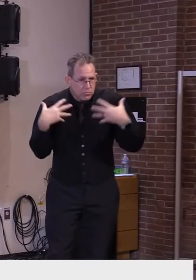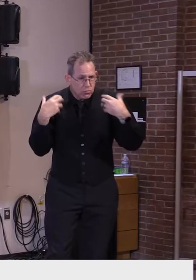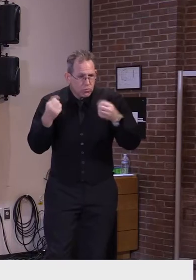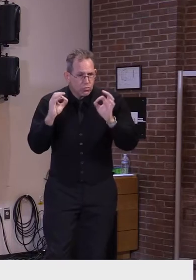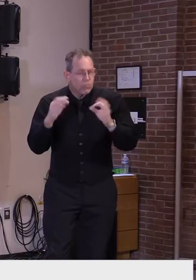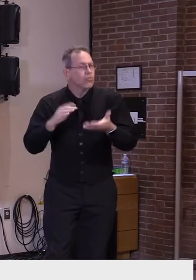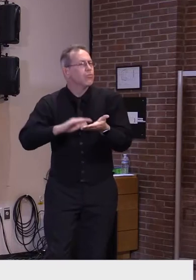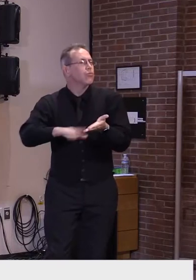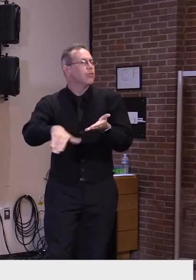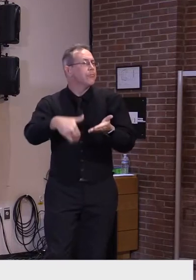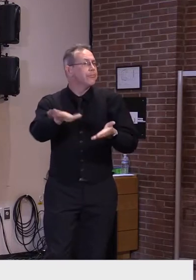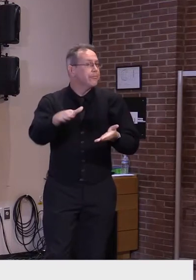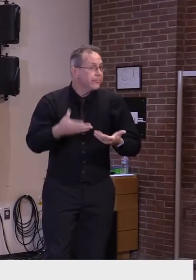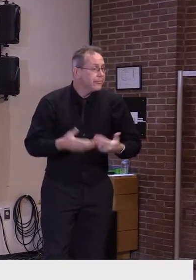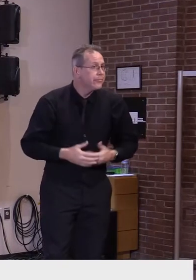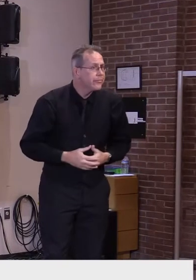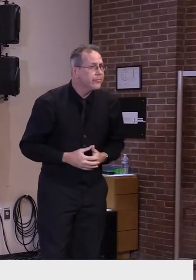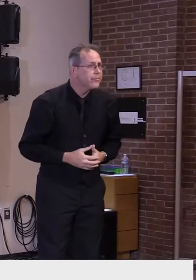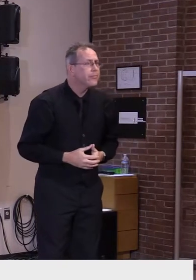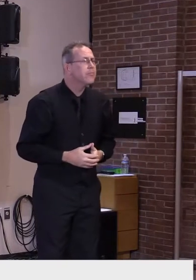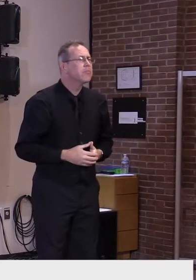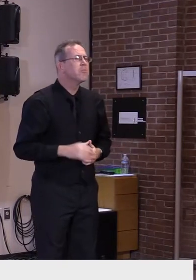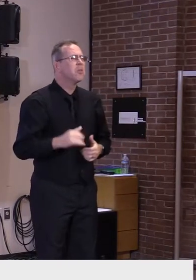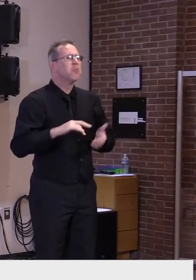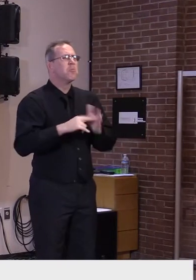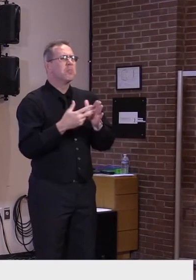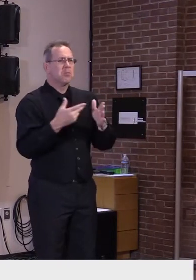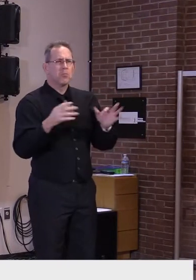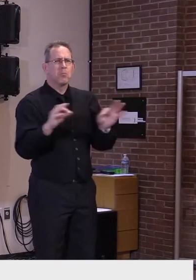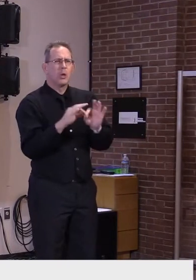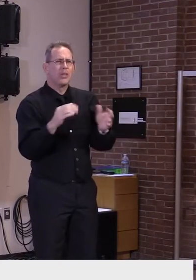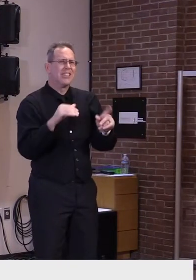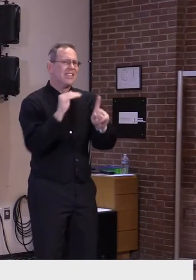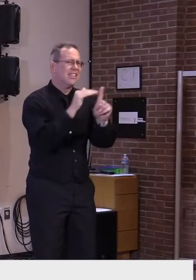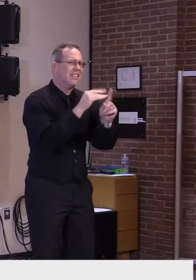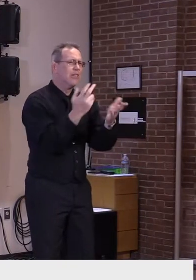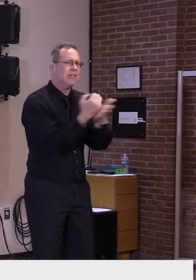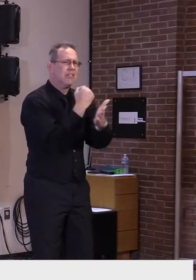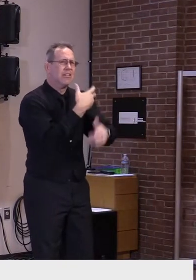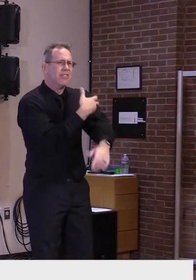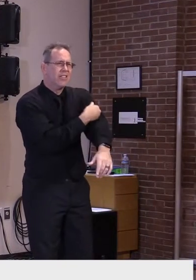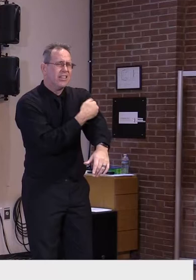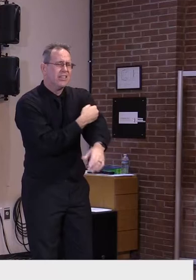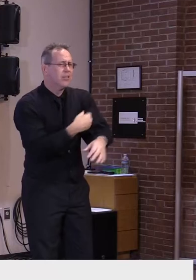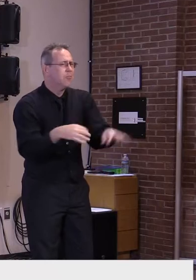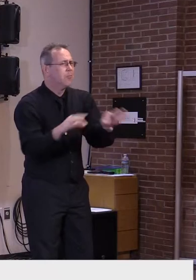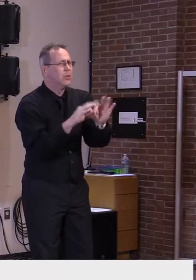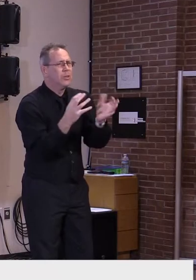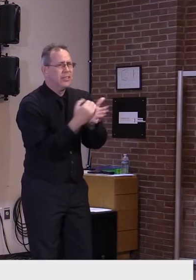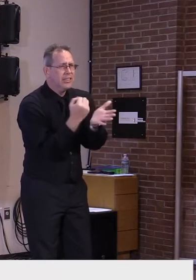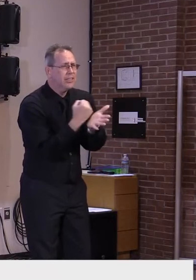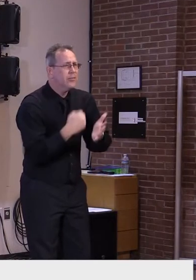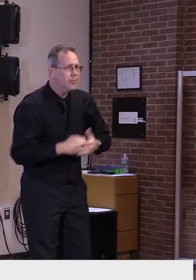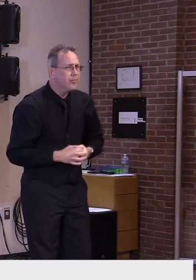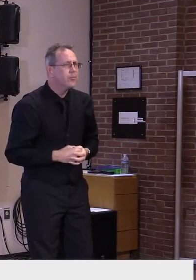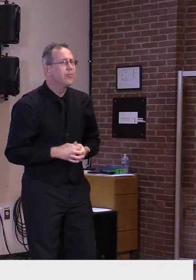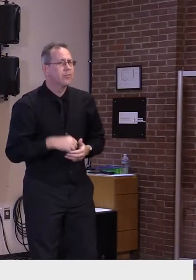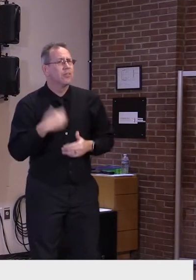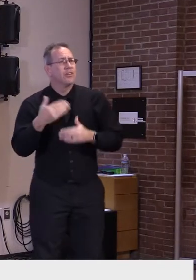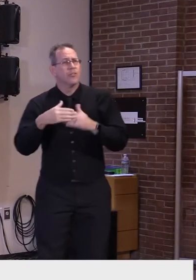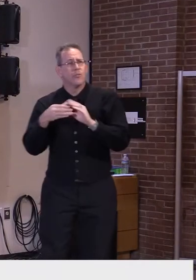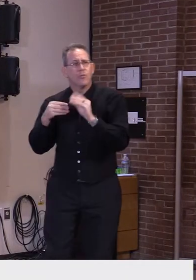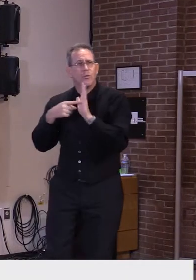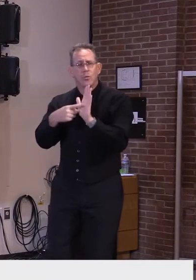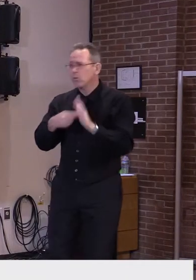able to get out of the hospital more quickly. Looking at our cases by region, you'll see that the Northeast Kingdom continues to